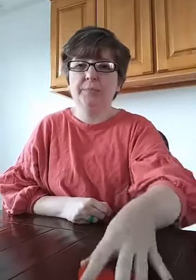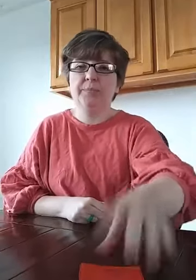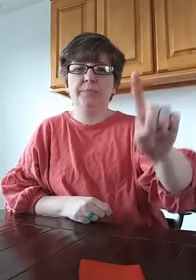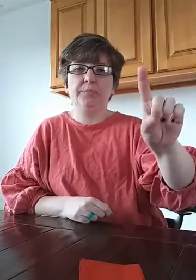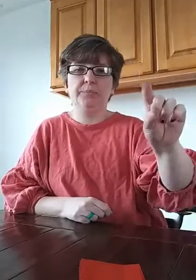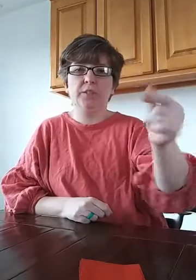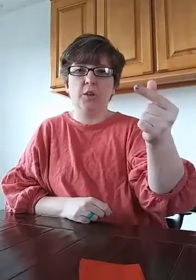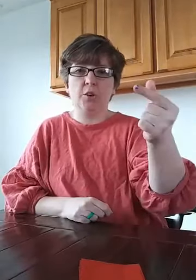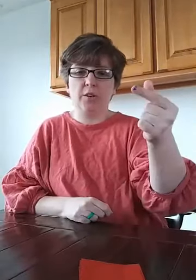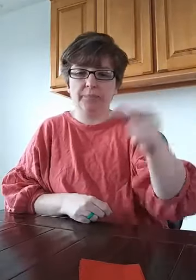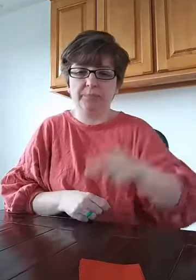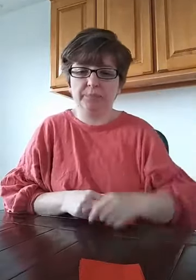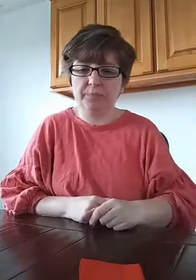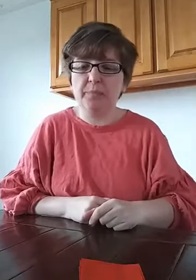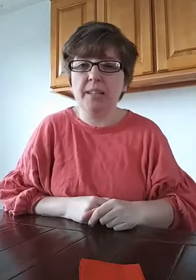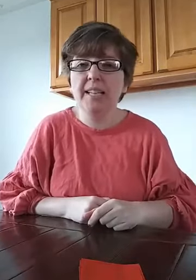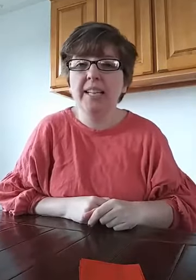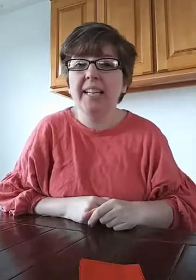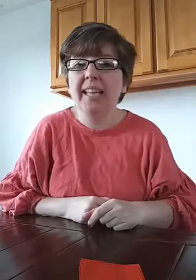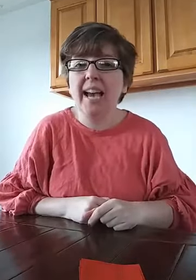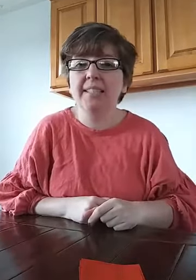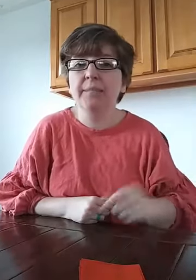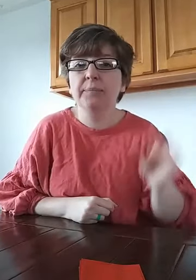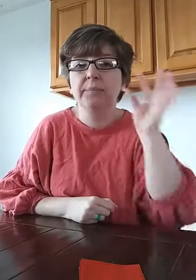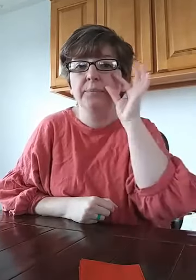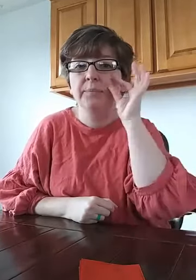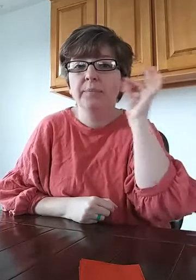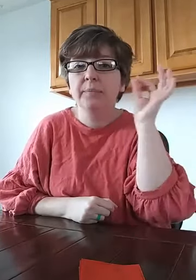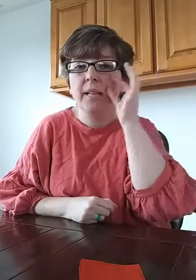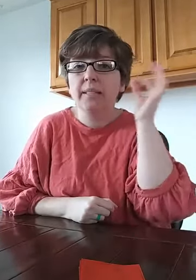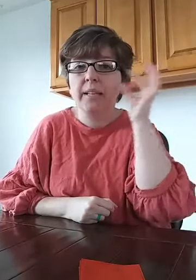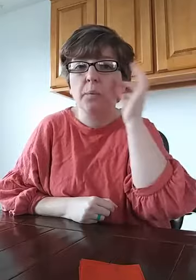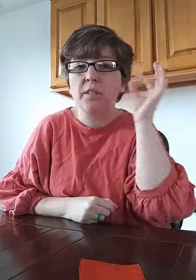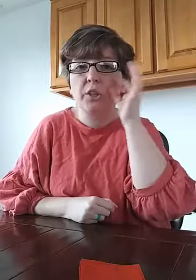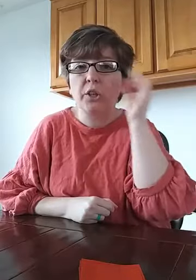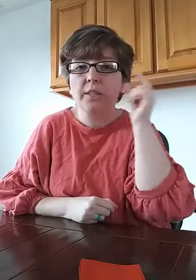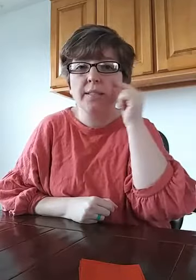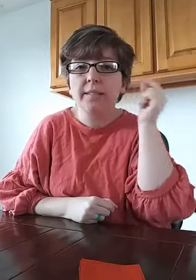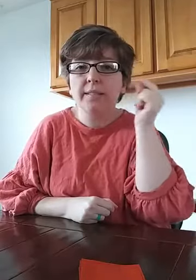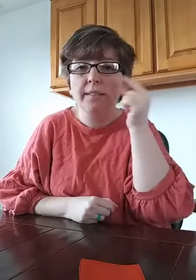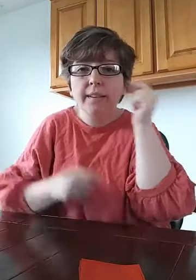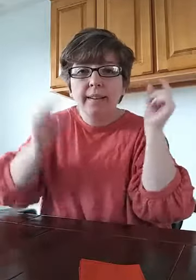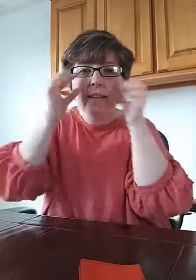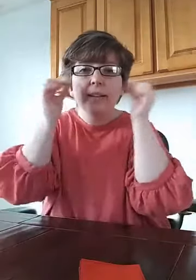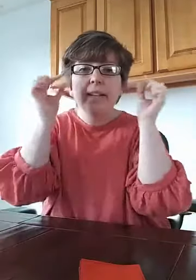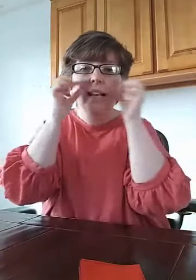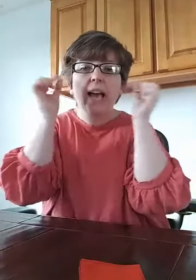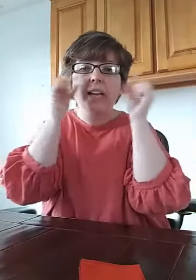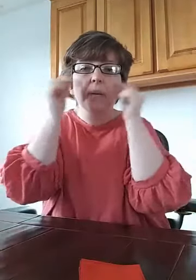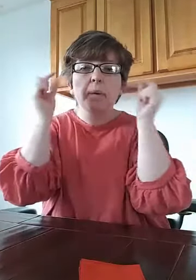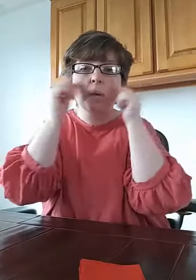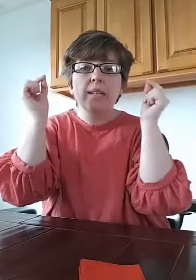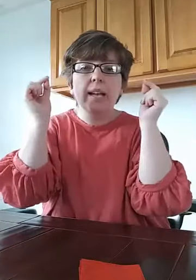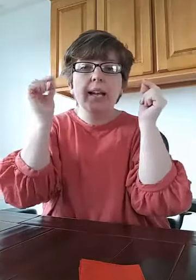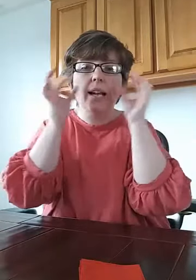cat it's like the whiskers cat it can be one hand